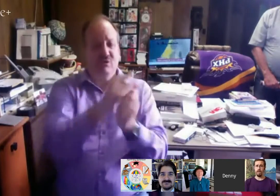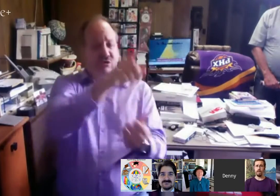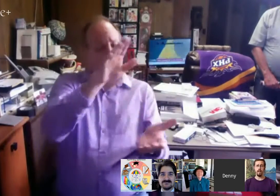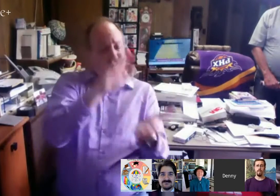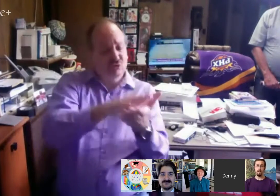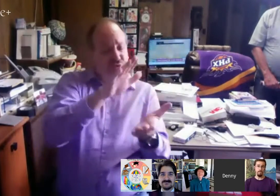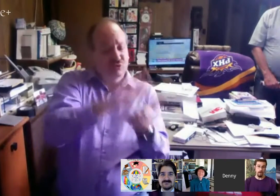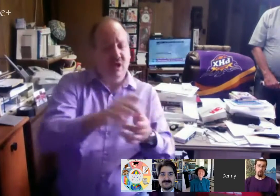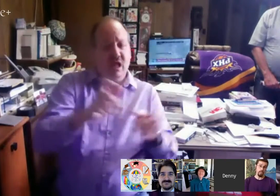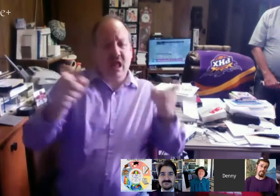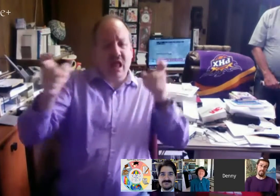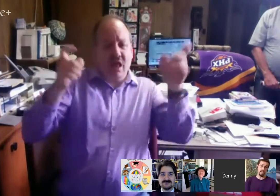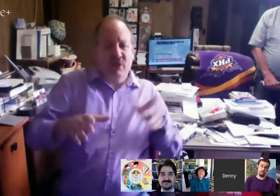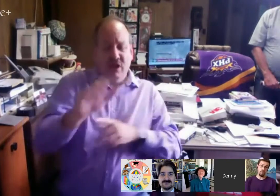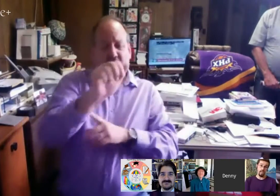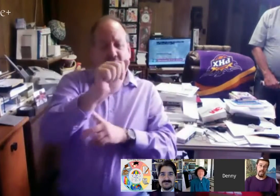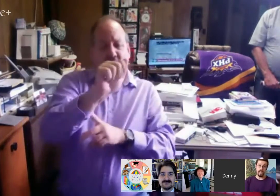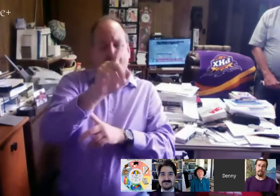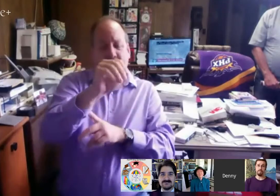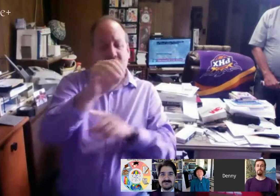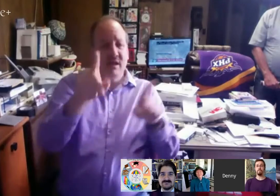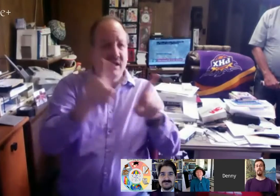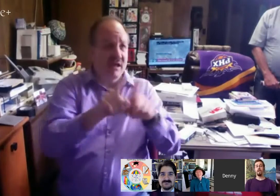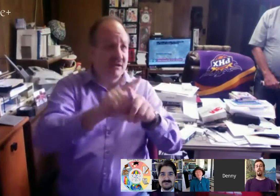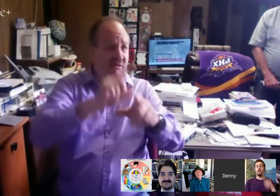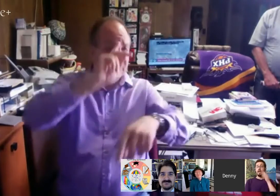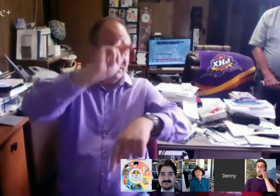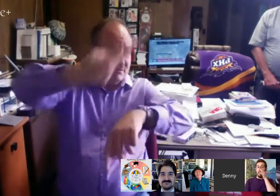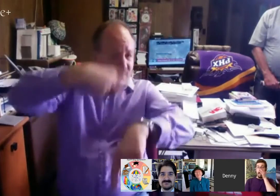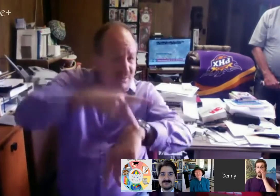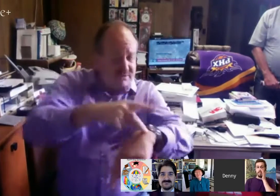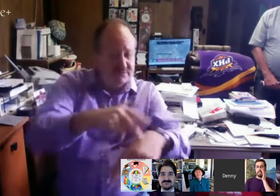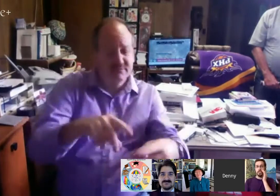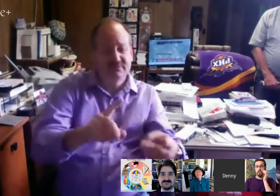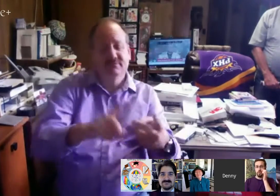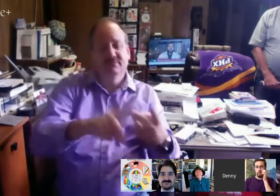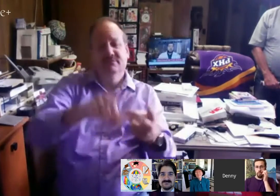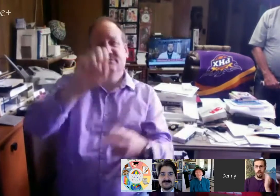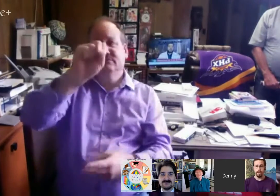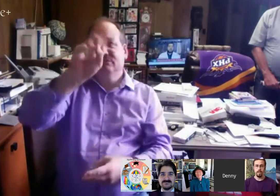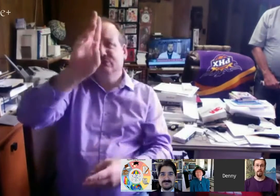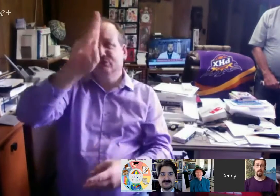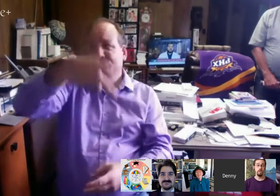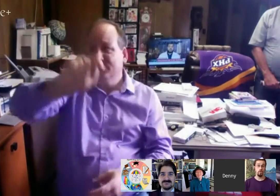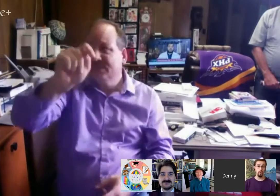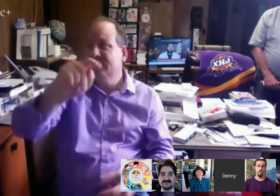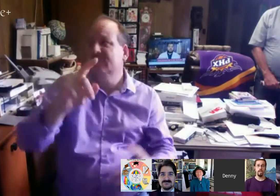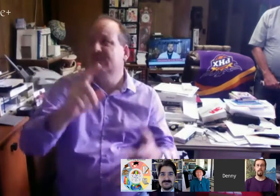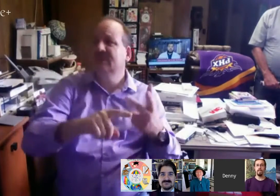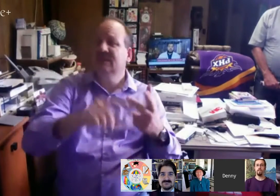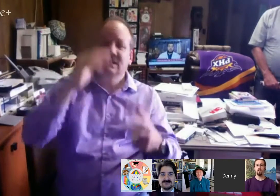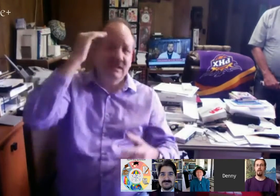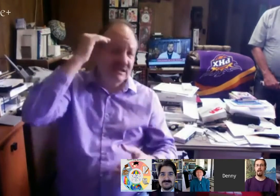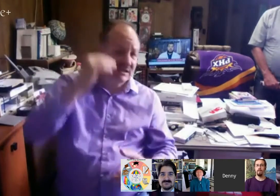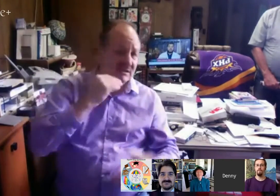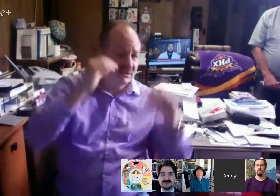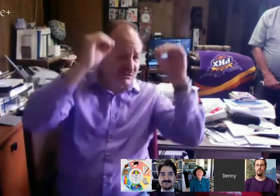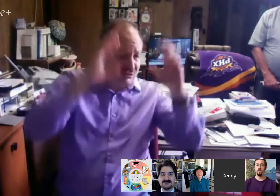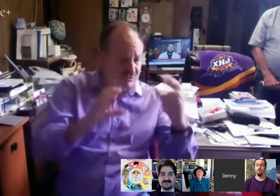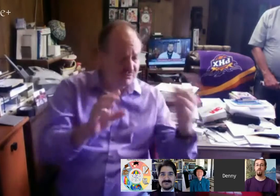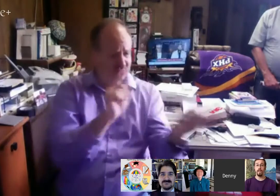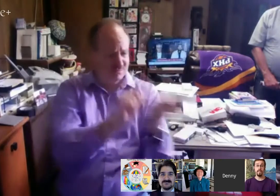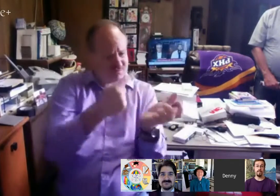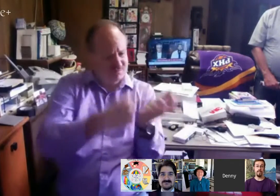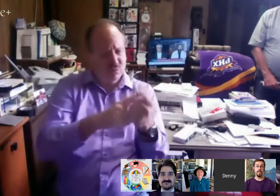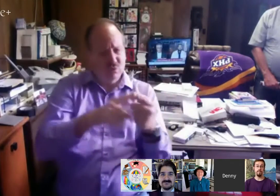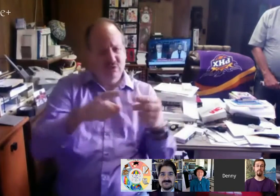sign writing, they're very resistant to the idea. And the issue with schools is you have